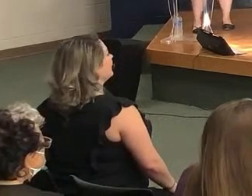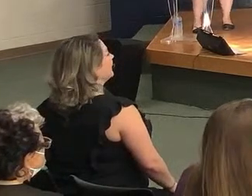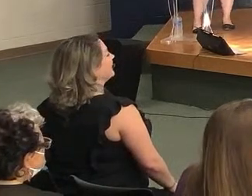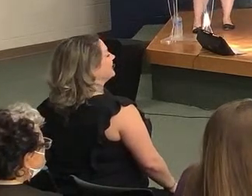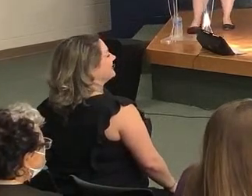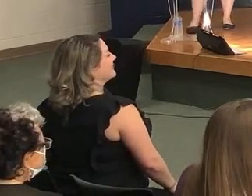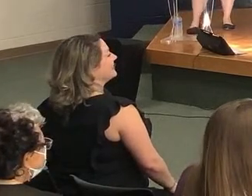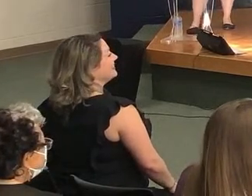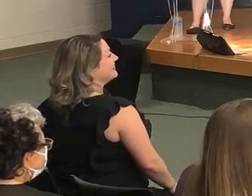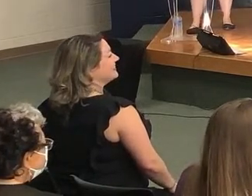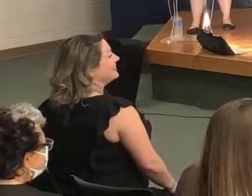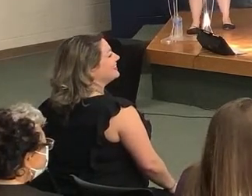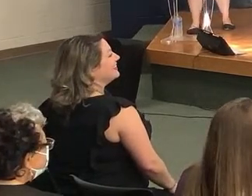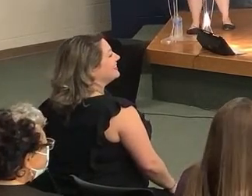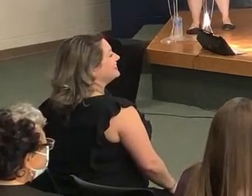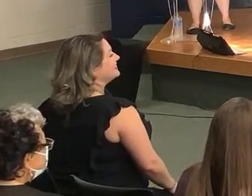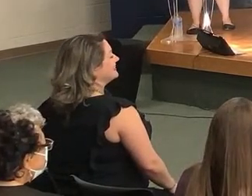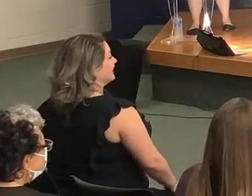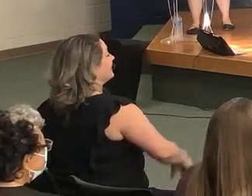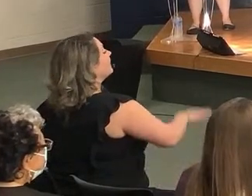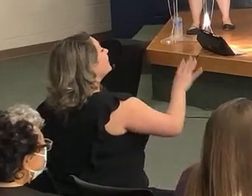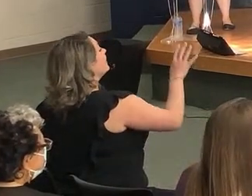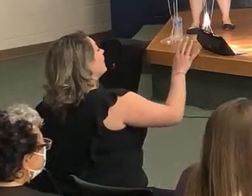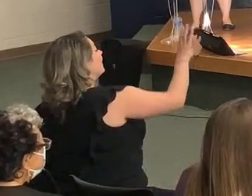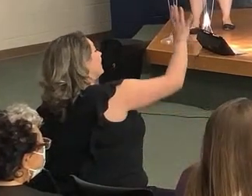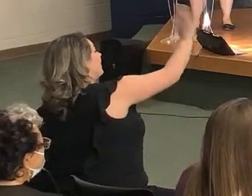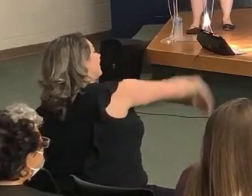You can present your walk to the judges.